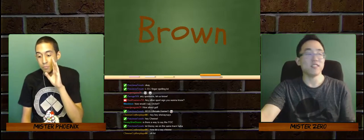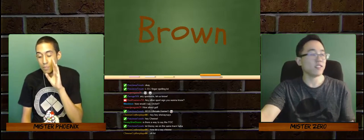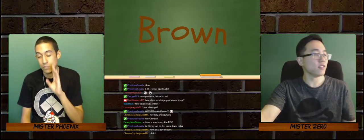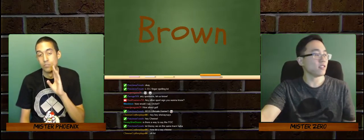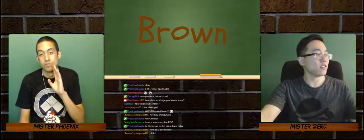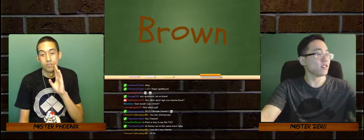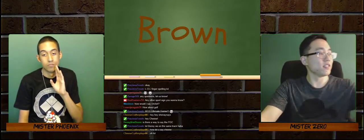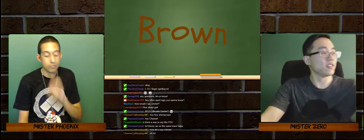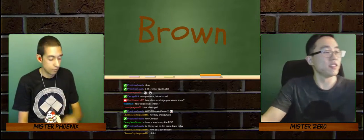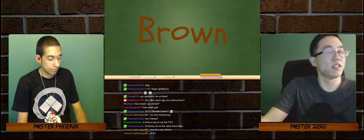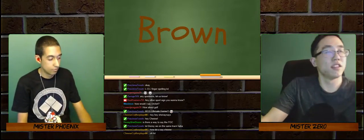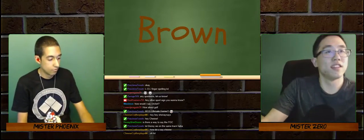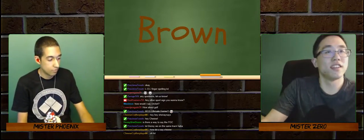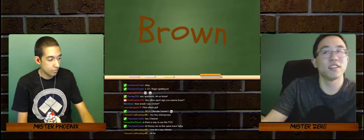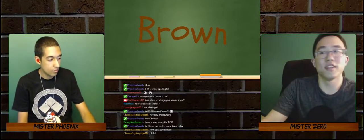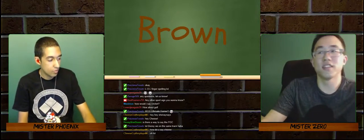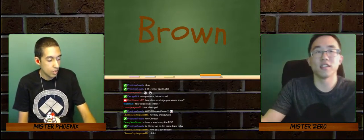Brown.